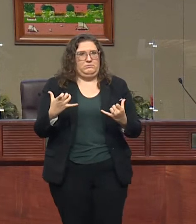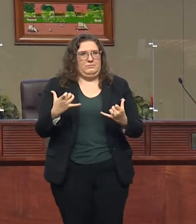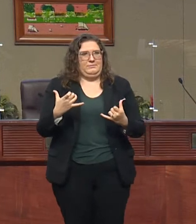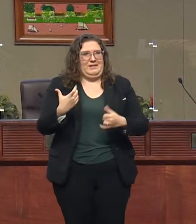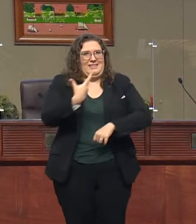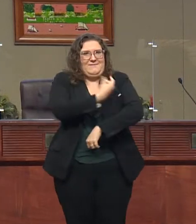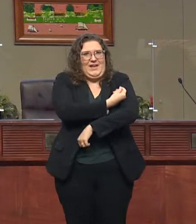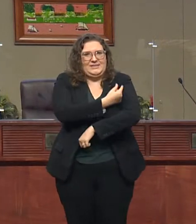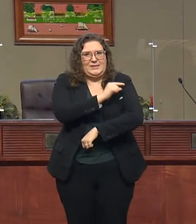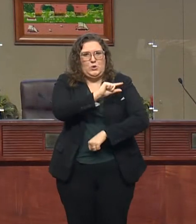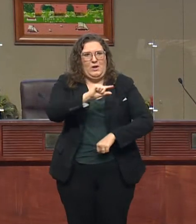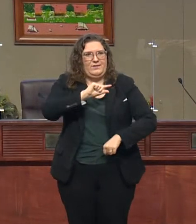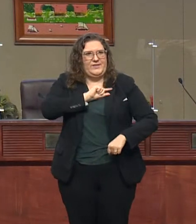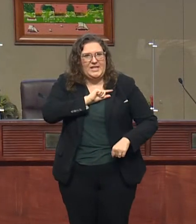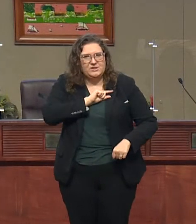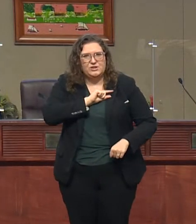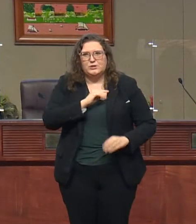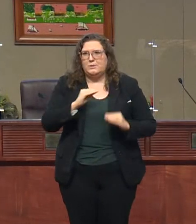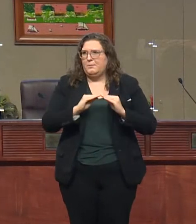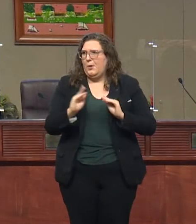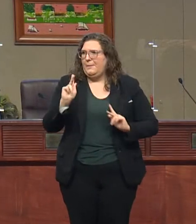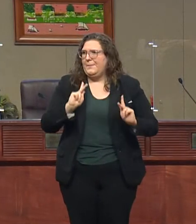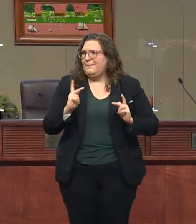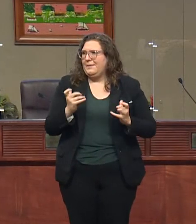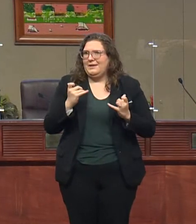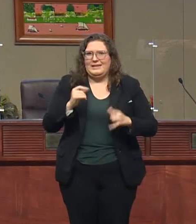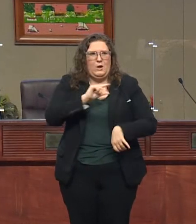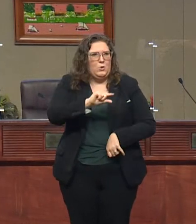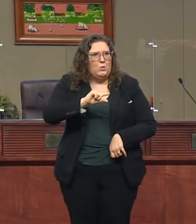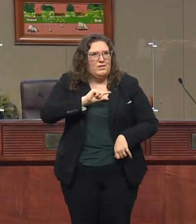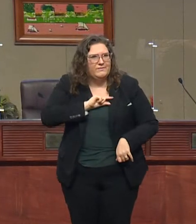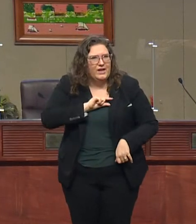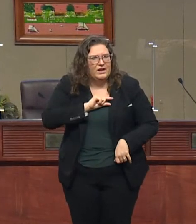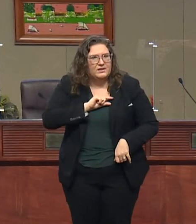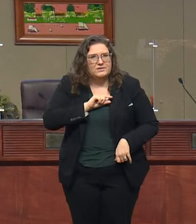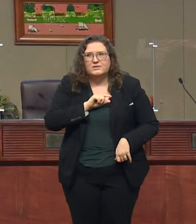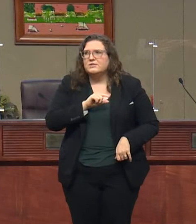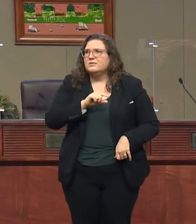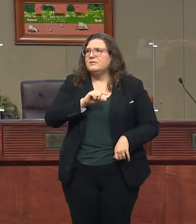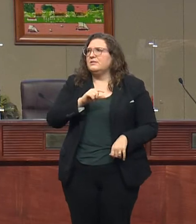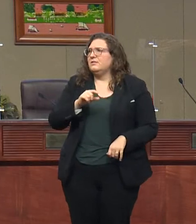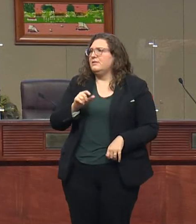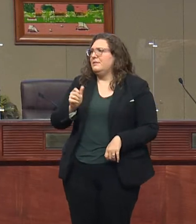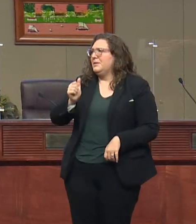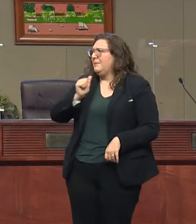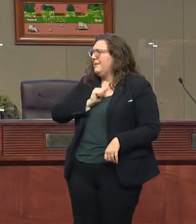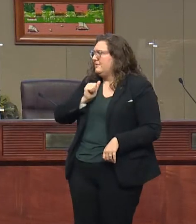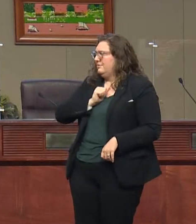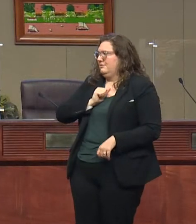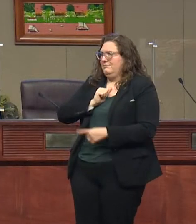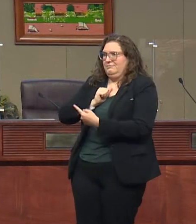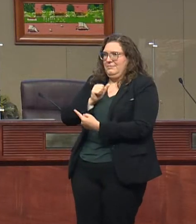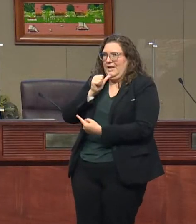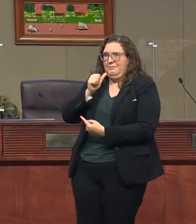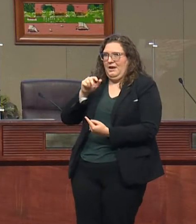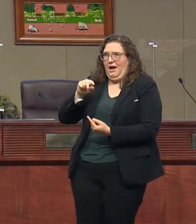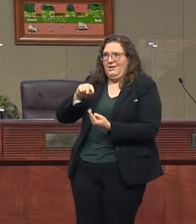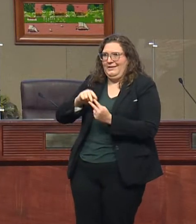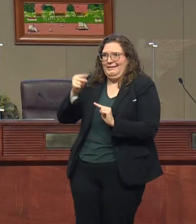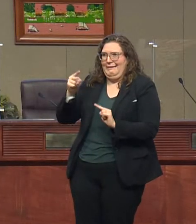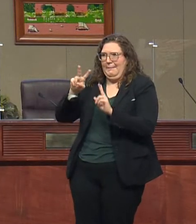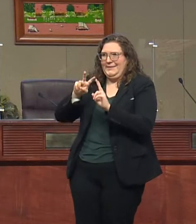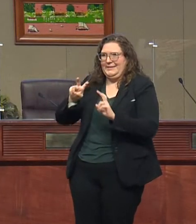the lowering of the numbers occurring. And I believe that I'm not an epidemiologist. That's Ms.